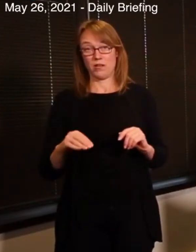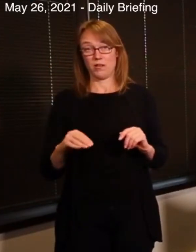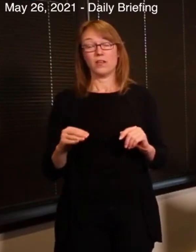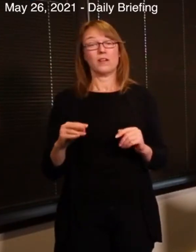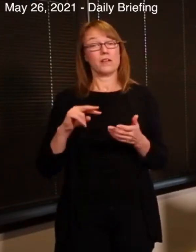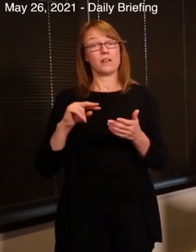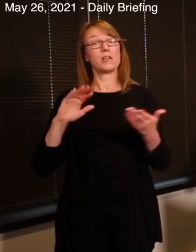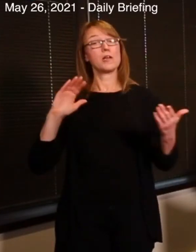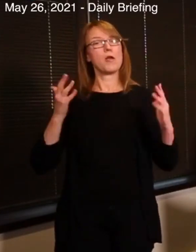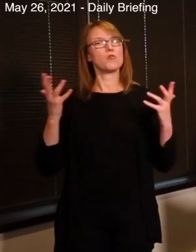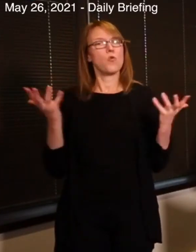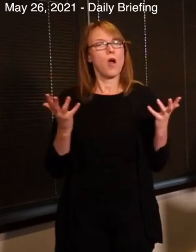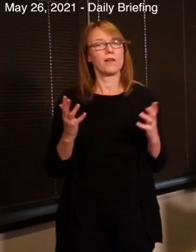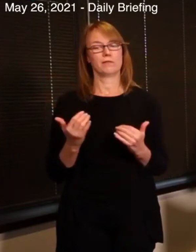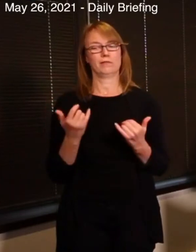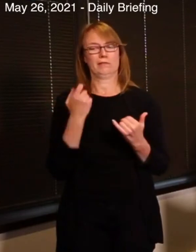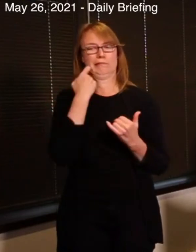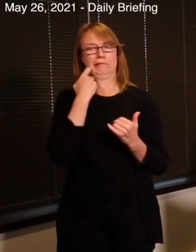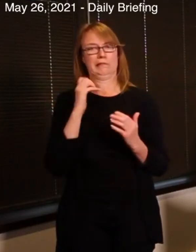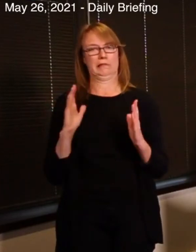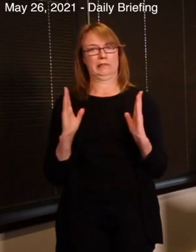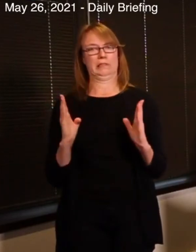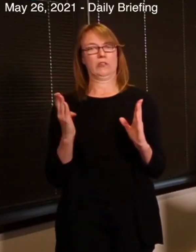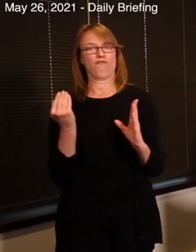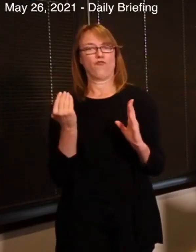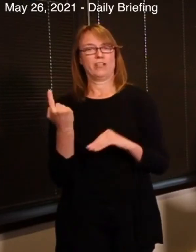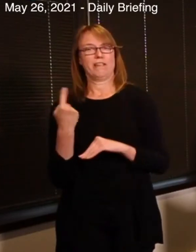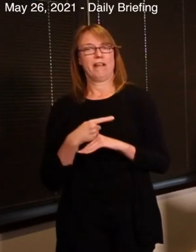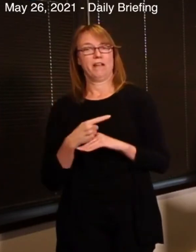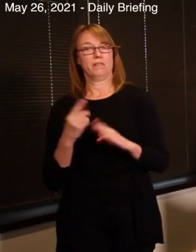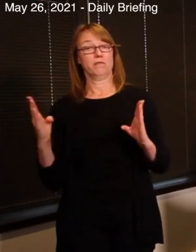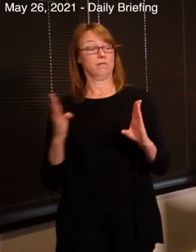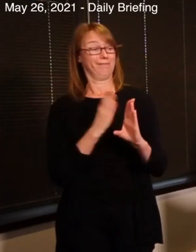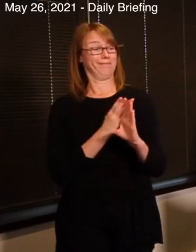previous 14 days and looks at the difference. And so this is where we are right now.